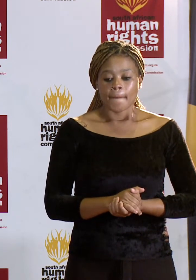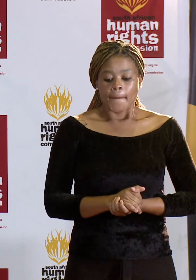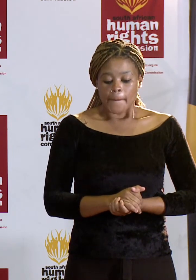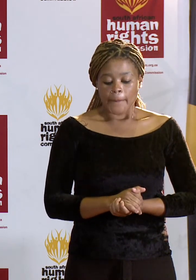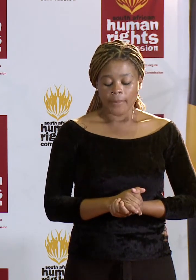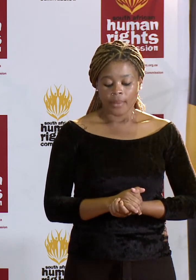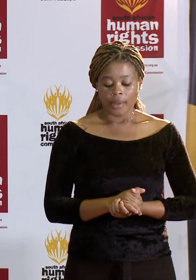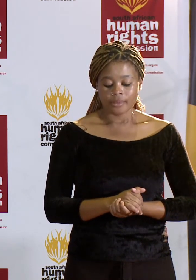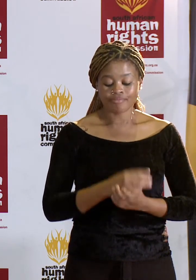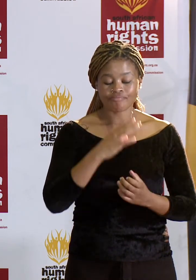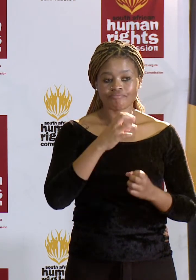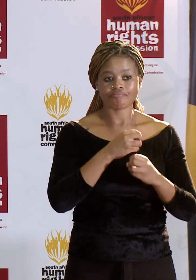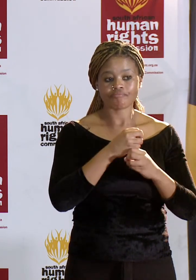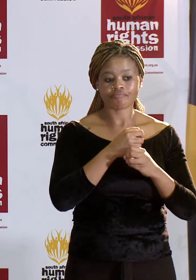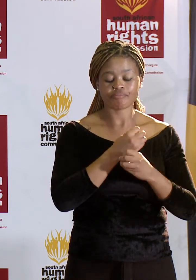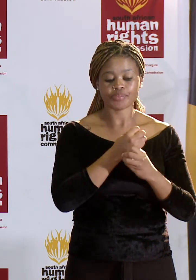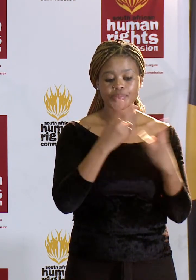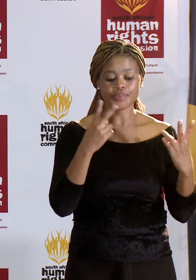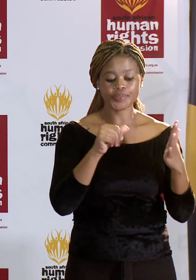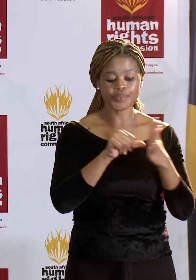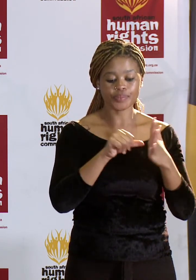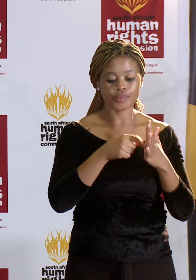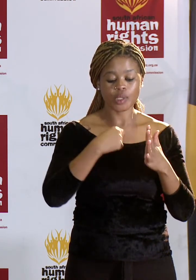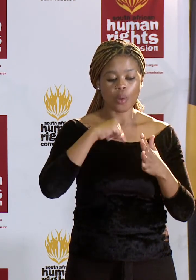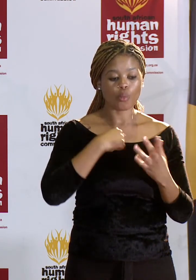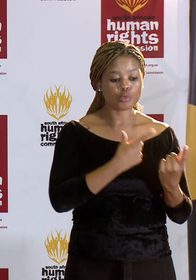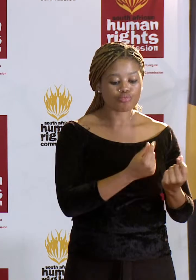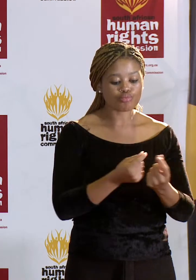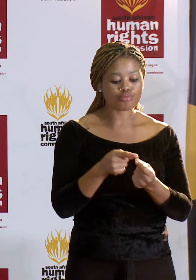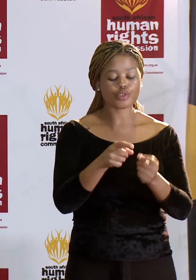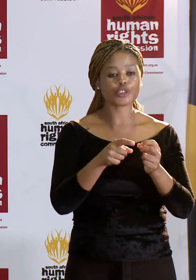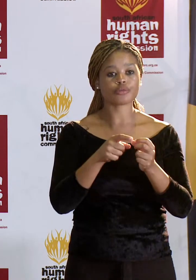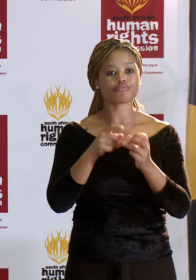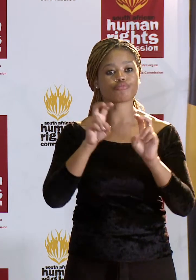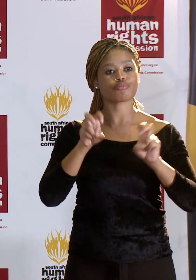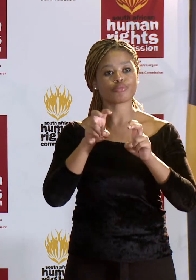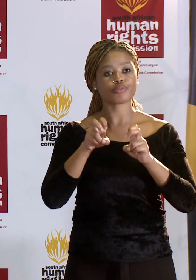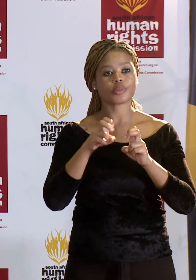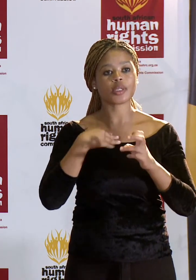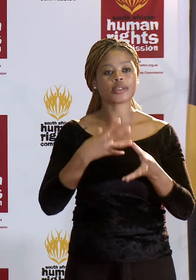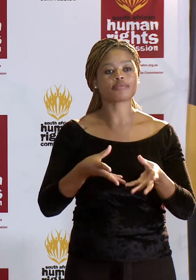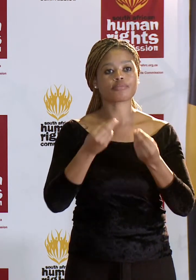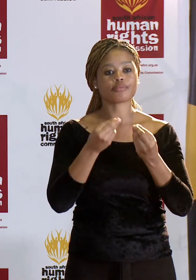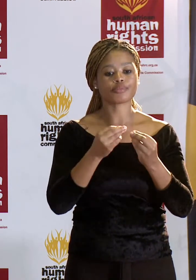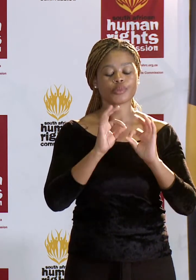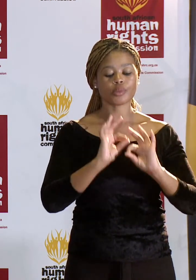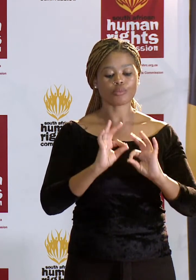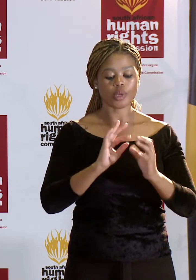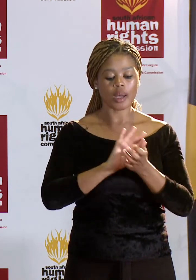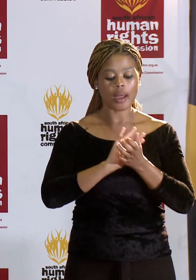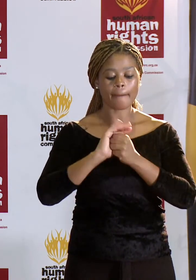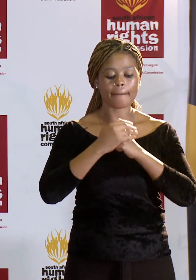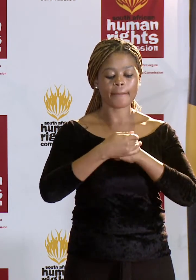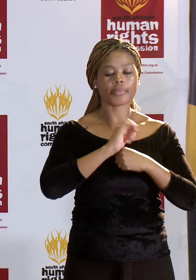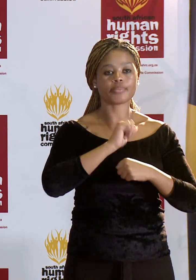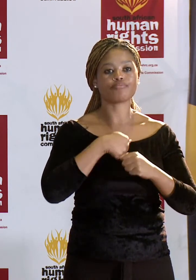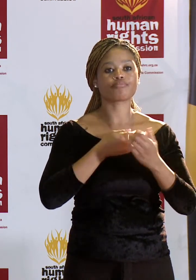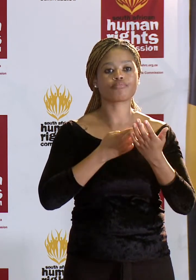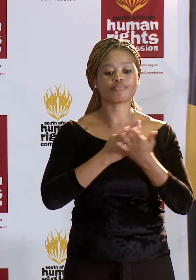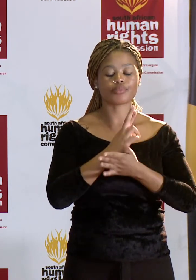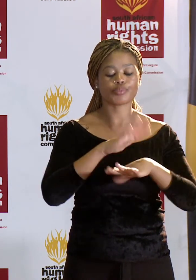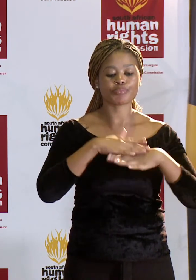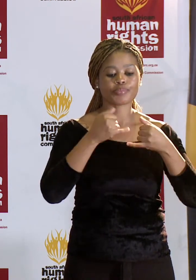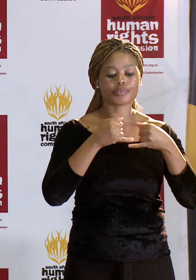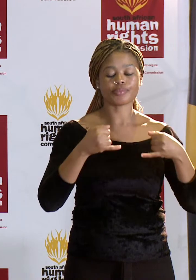it is very critical that we address these issues and find ways to to protect our rights